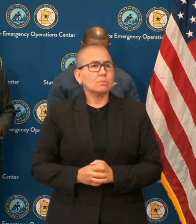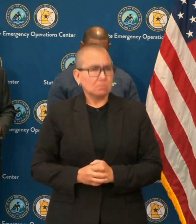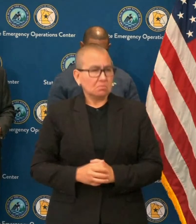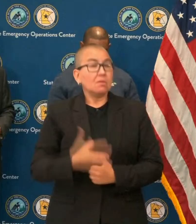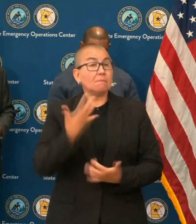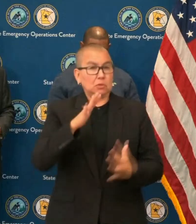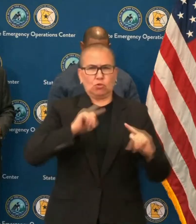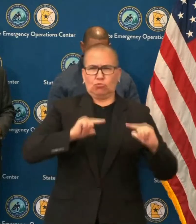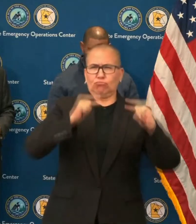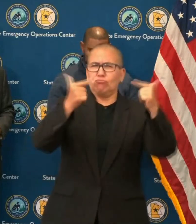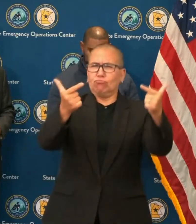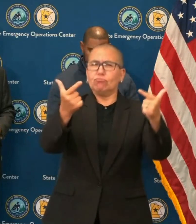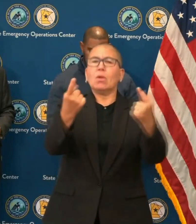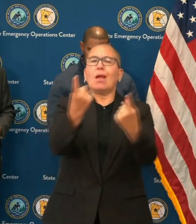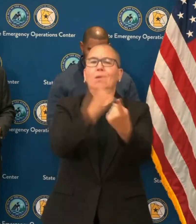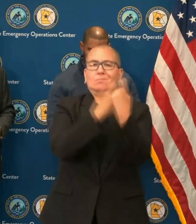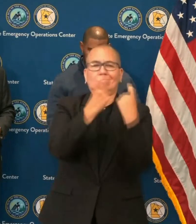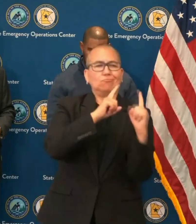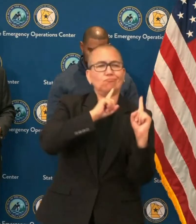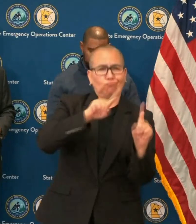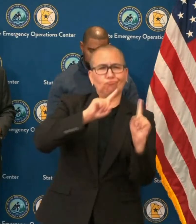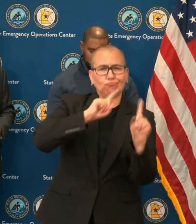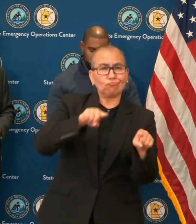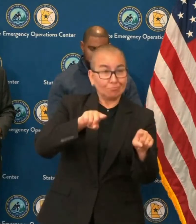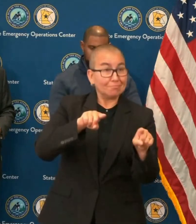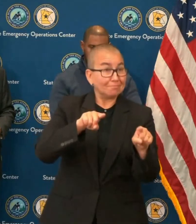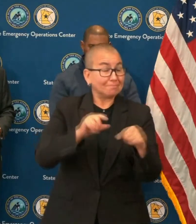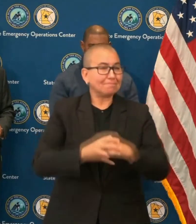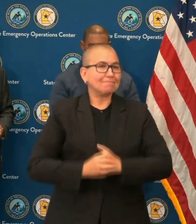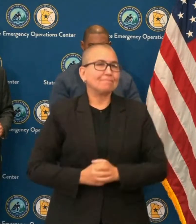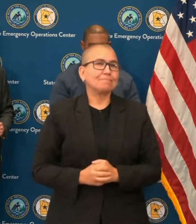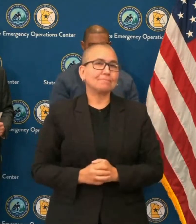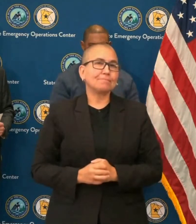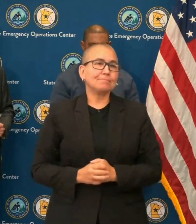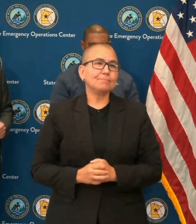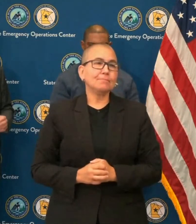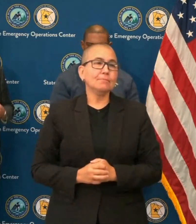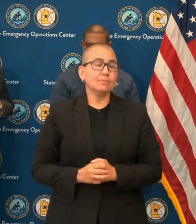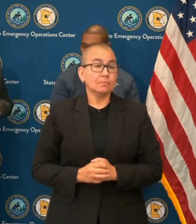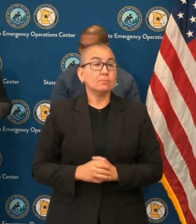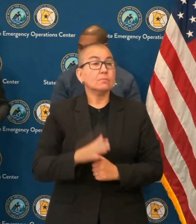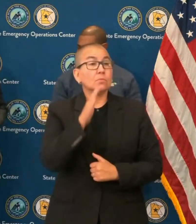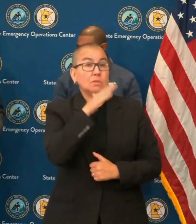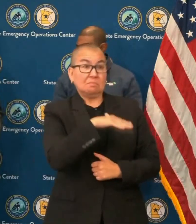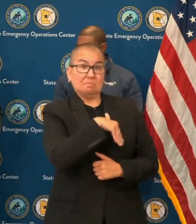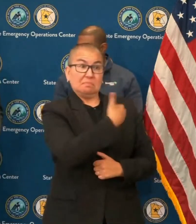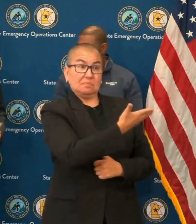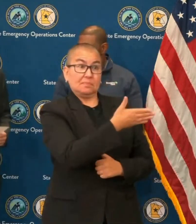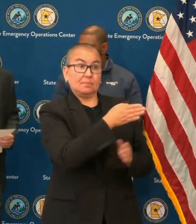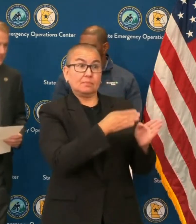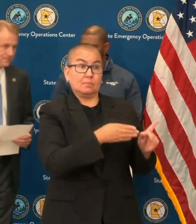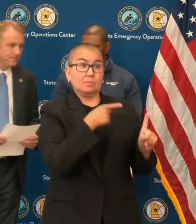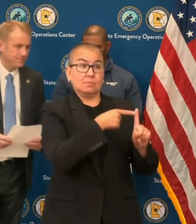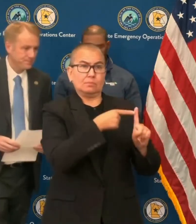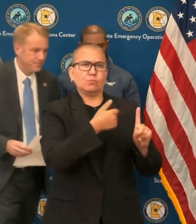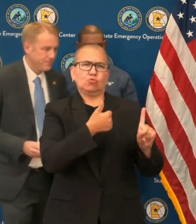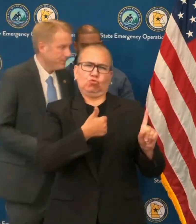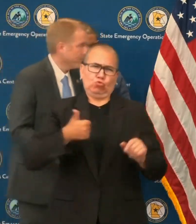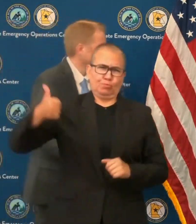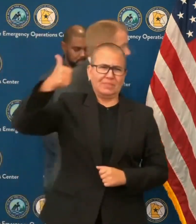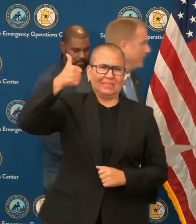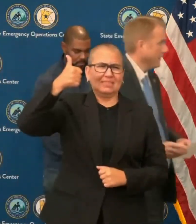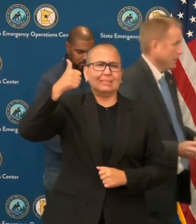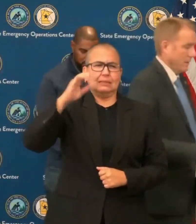once all the speakers have had that opportunity to say a few words. So with that, I'm going to turn it over to Superintendent Drew Evans of the BCA.